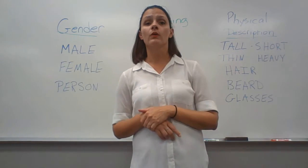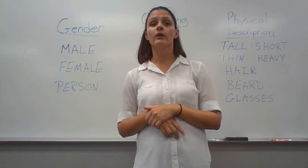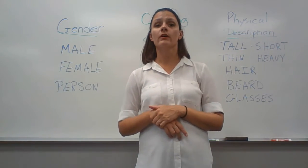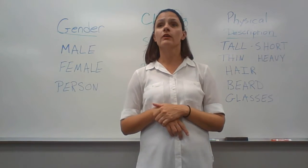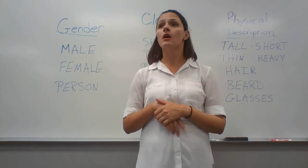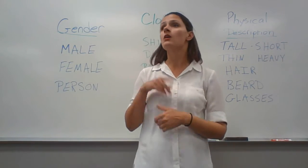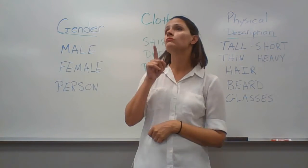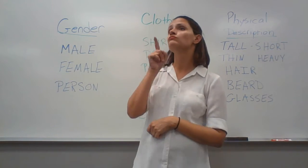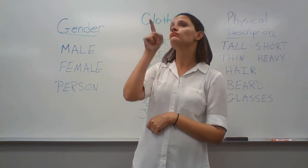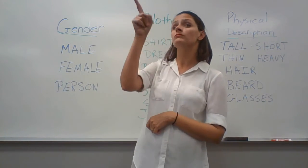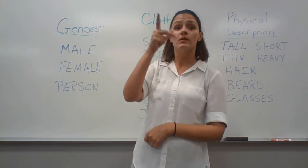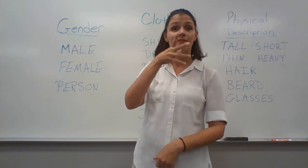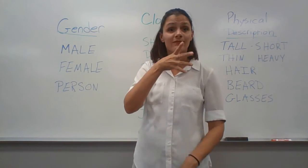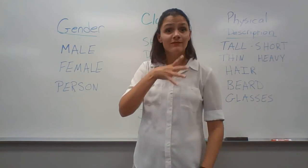Or